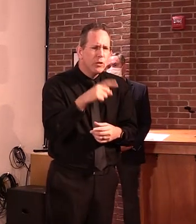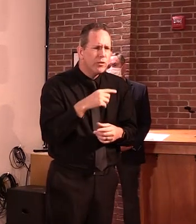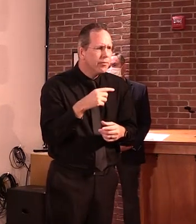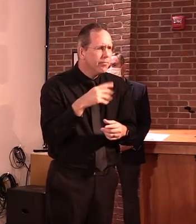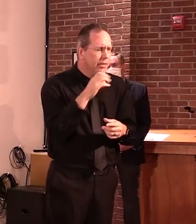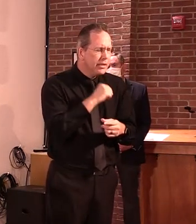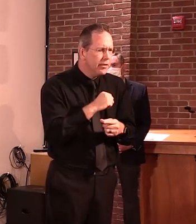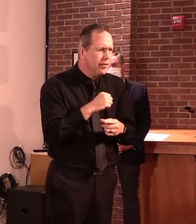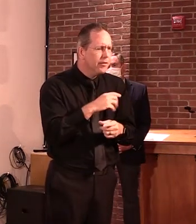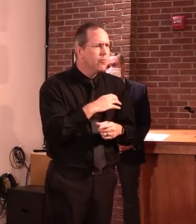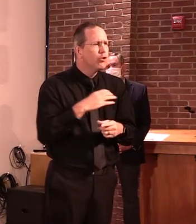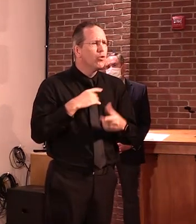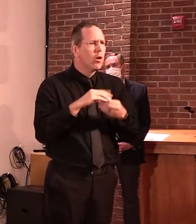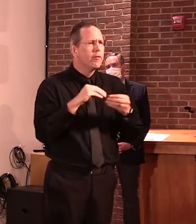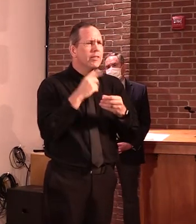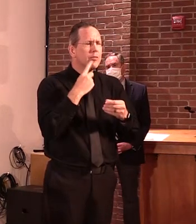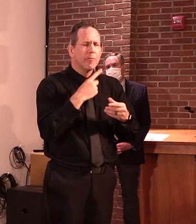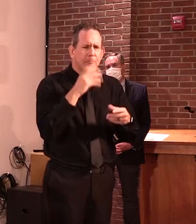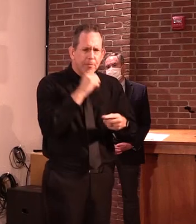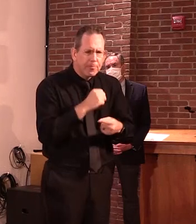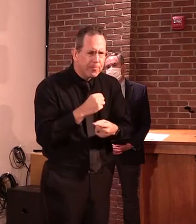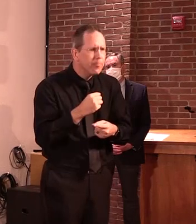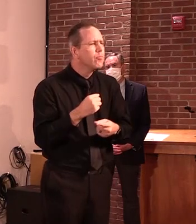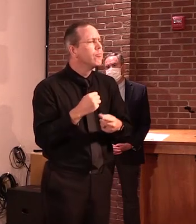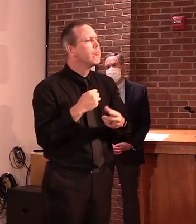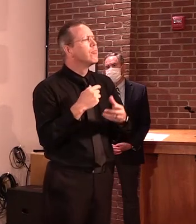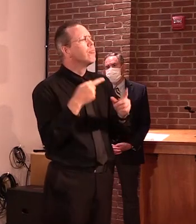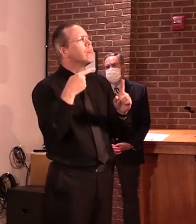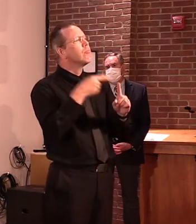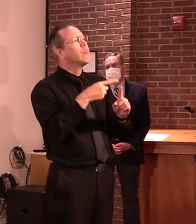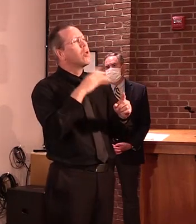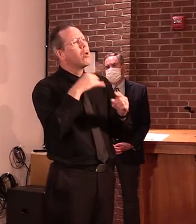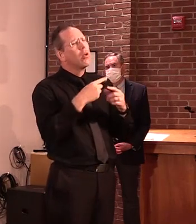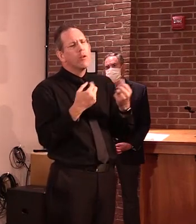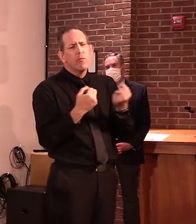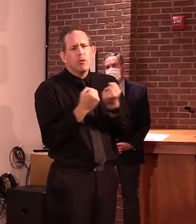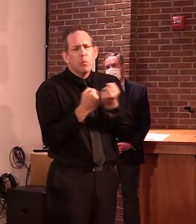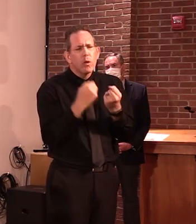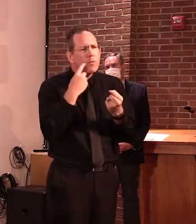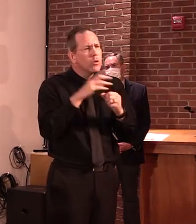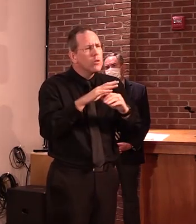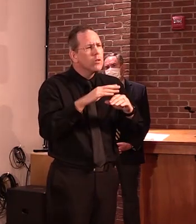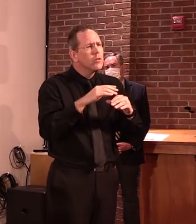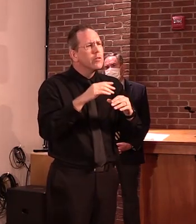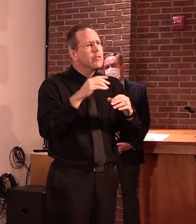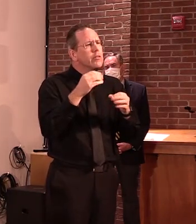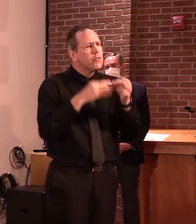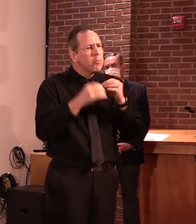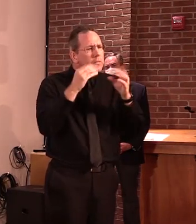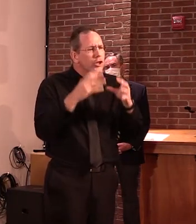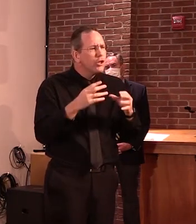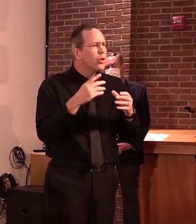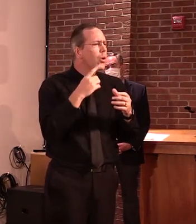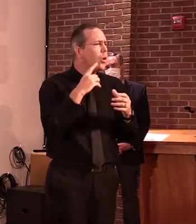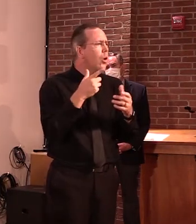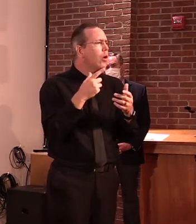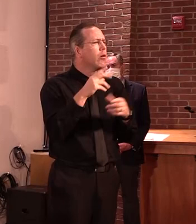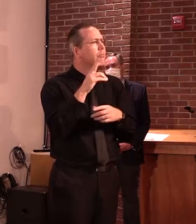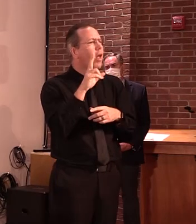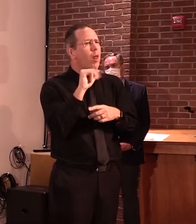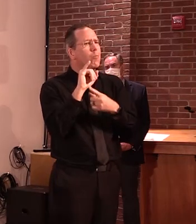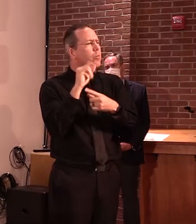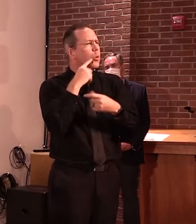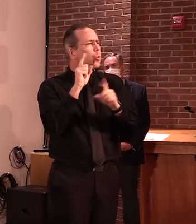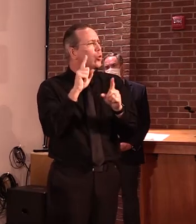was an issue, and I remember this early on, that they weren't covered, certainly weren't covered. Teachers have